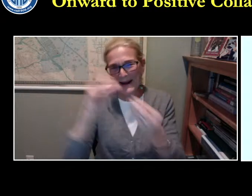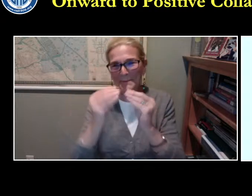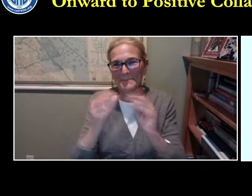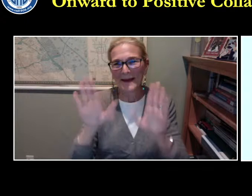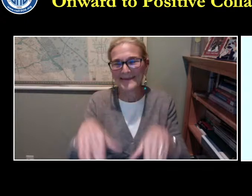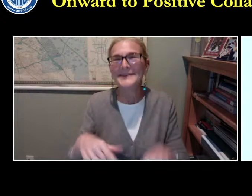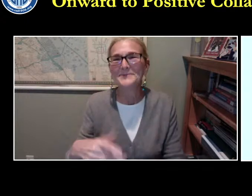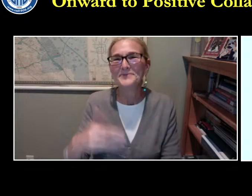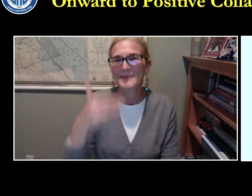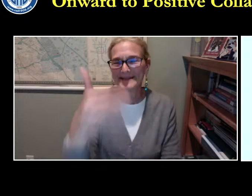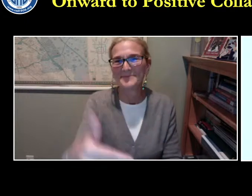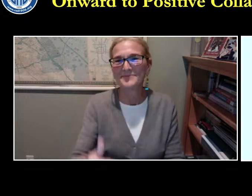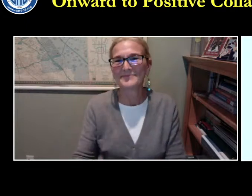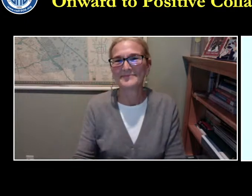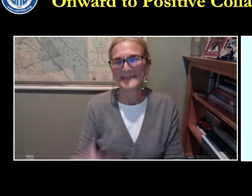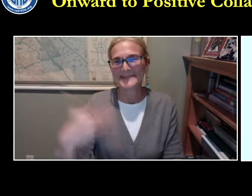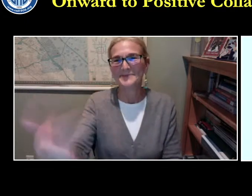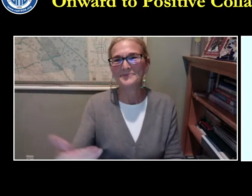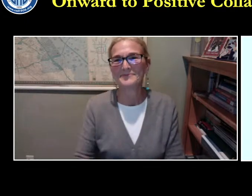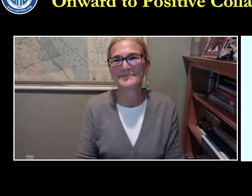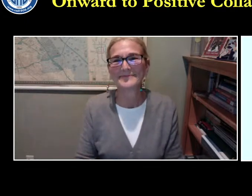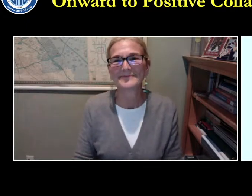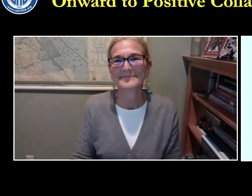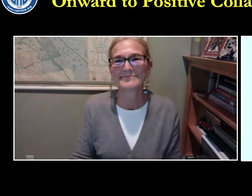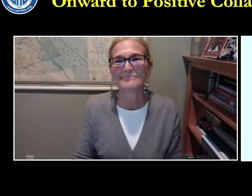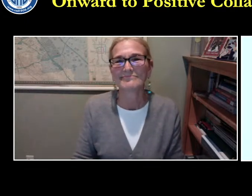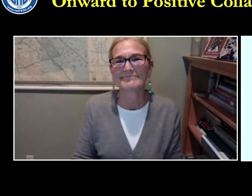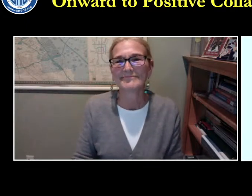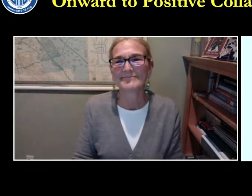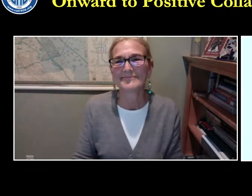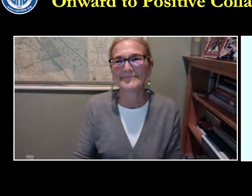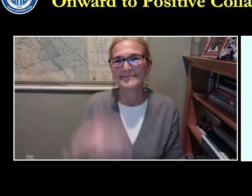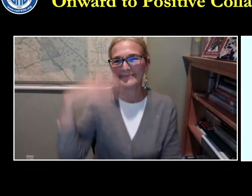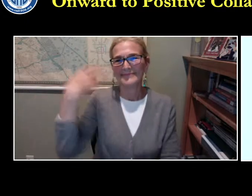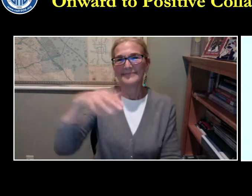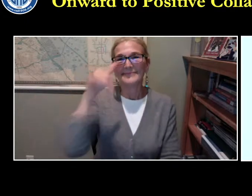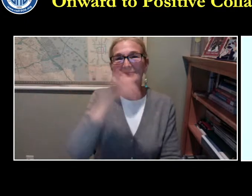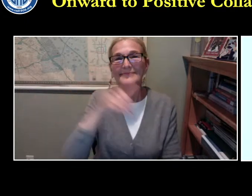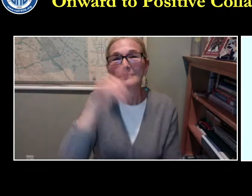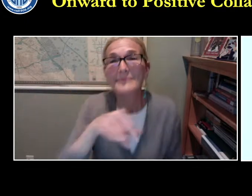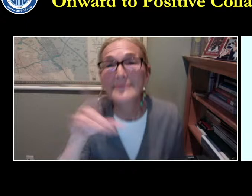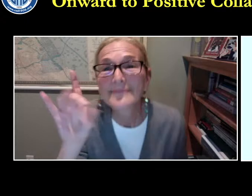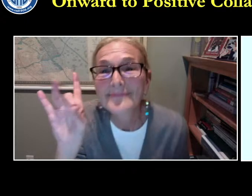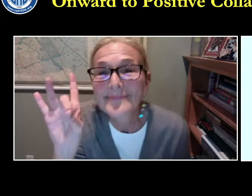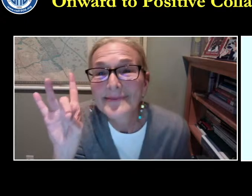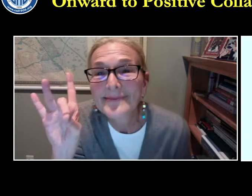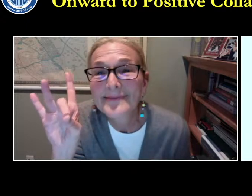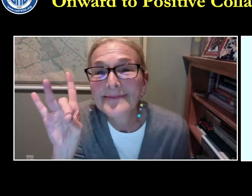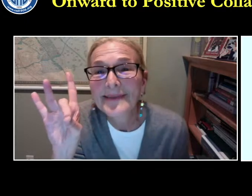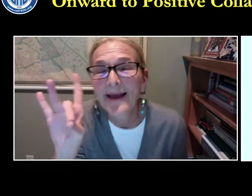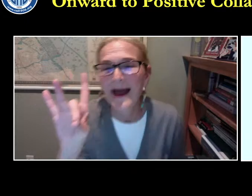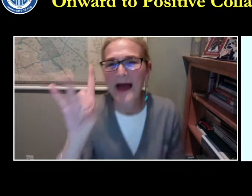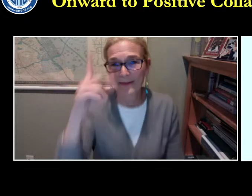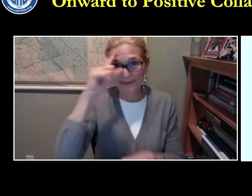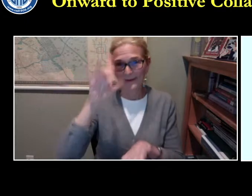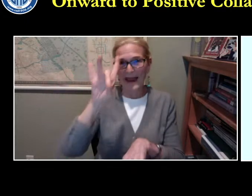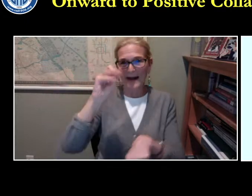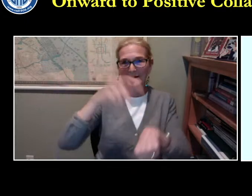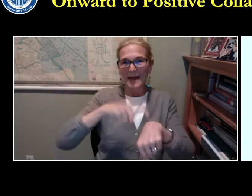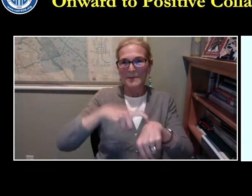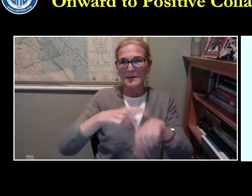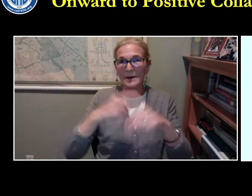The word frequency count, I know, hopefully I have the numbers memorized because I know the slide's going to be hard to see, but when we look